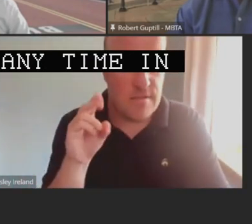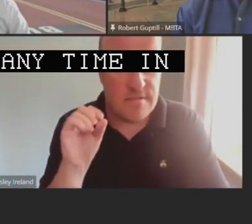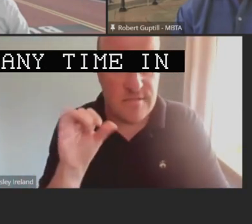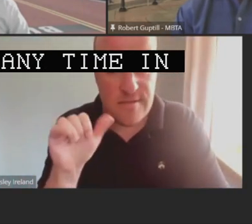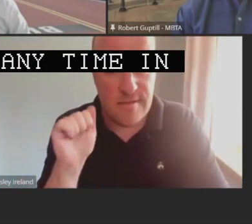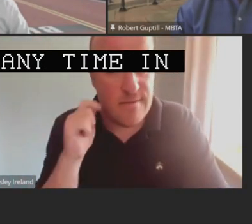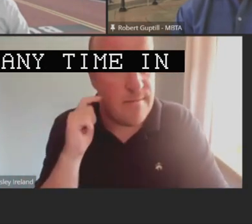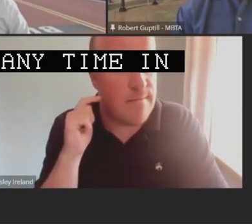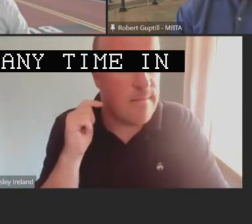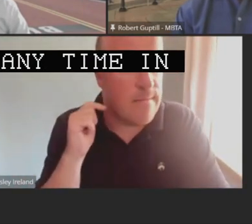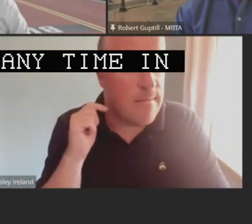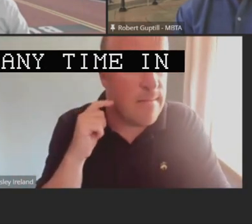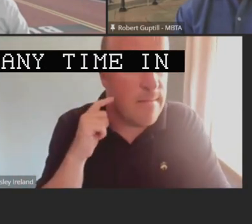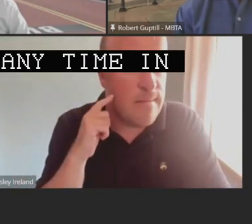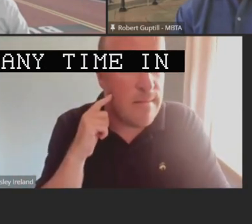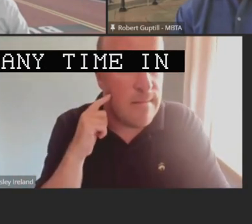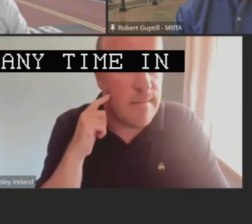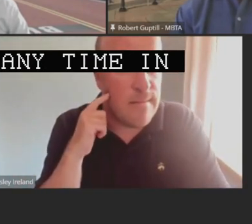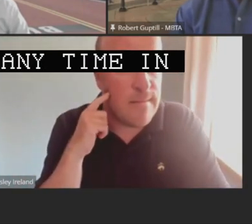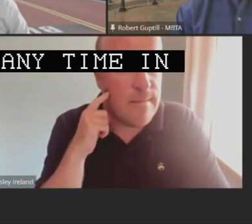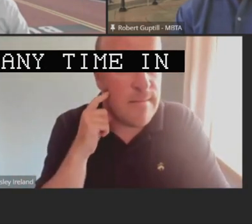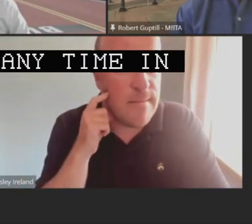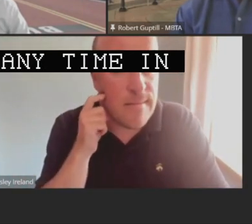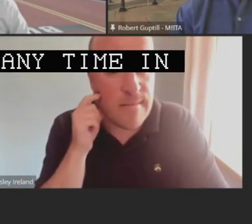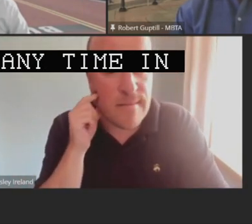Okay, go ahead, Ducia.